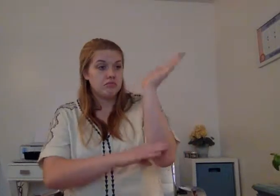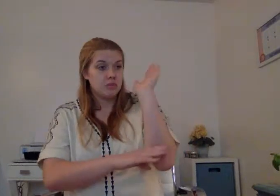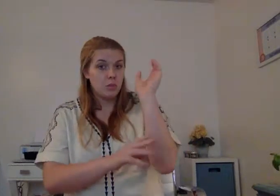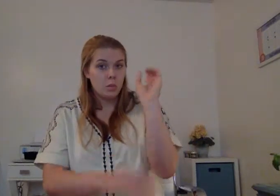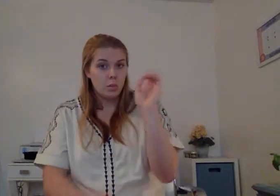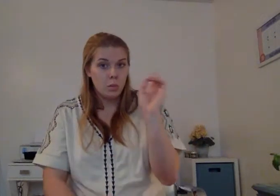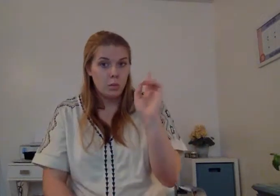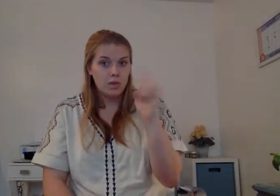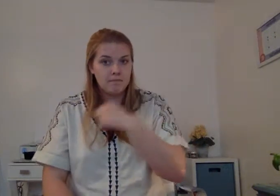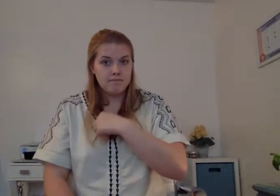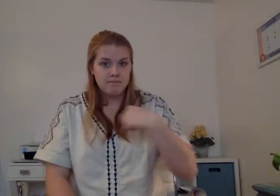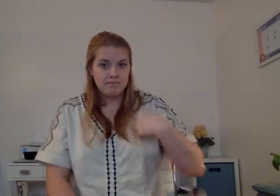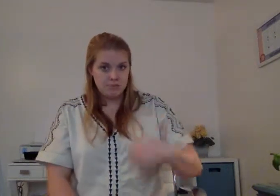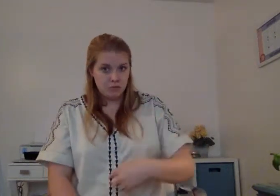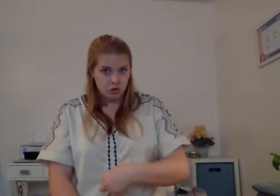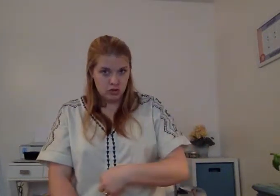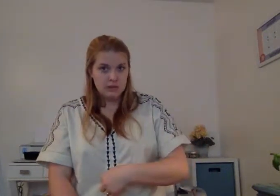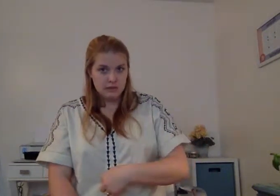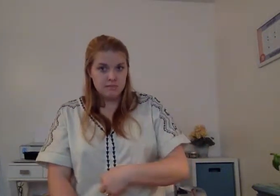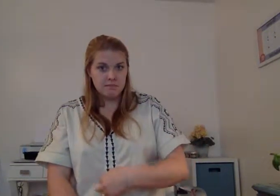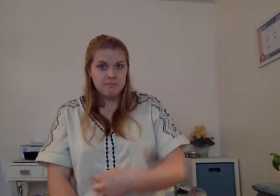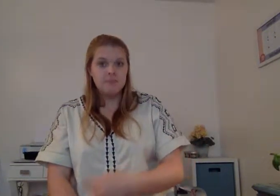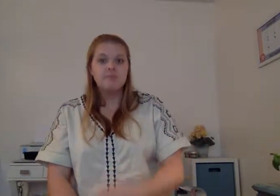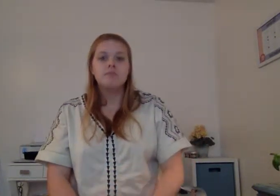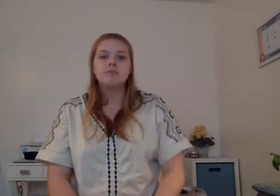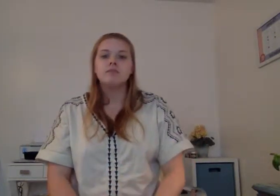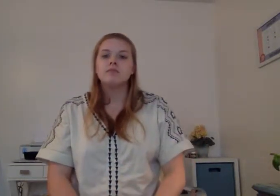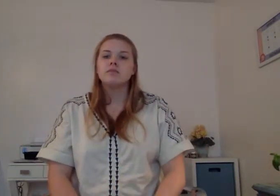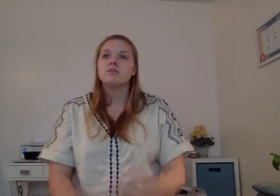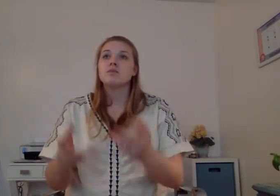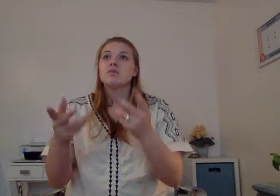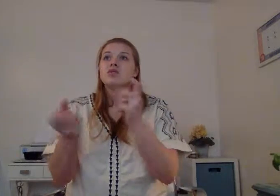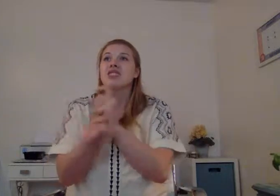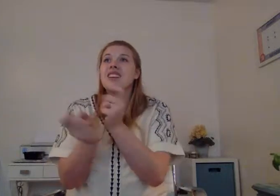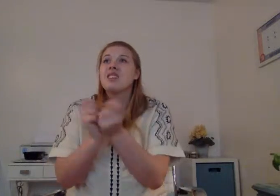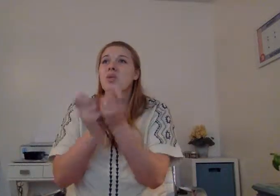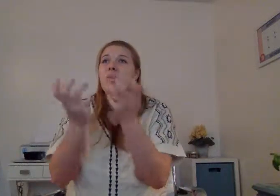Sadly, many of the things that she wanted to change are still true today.